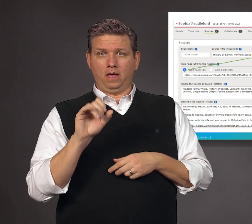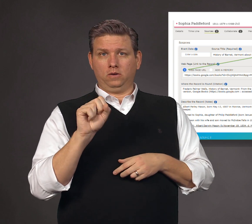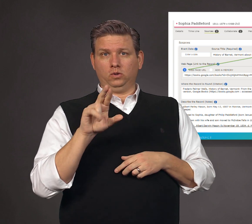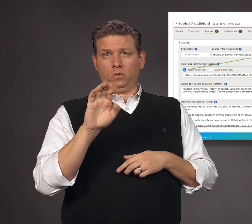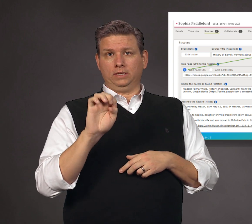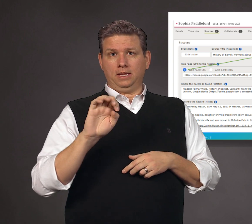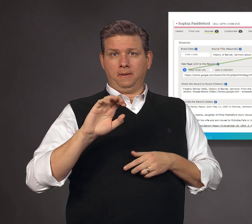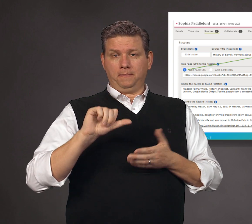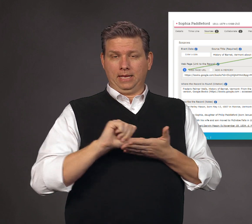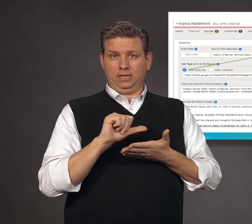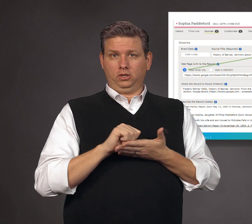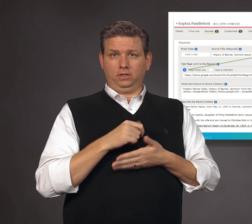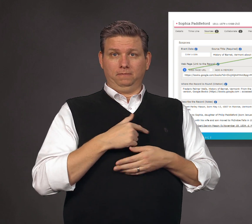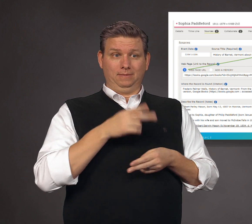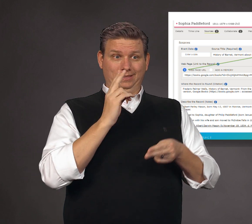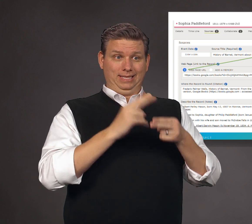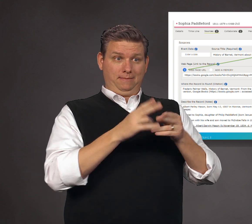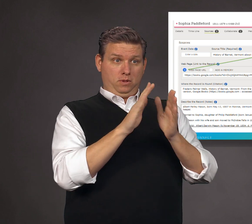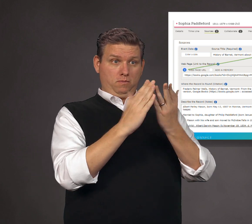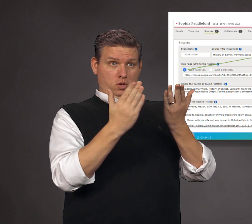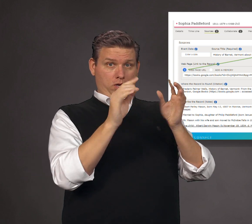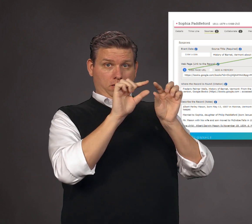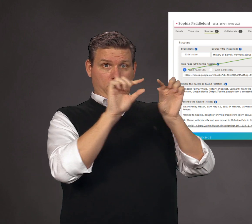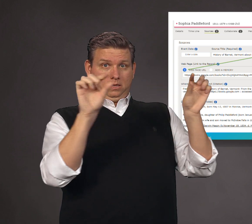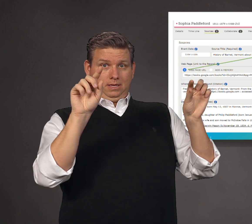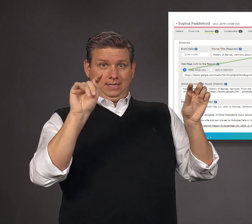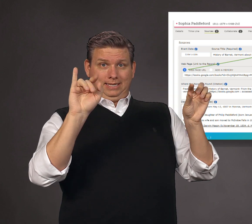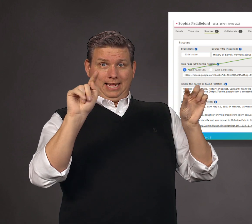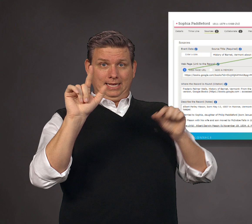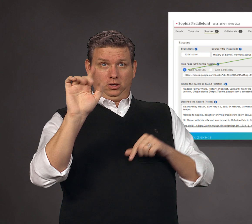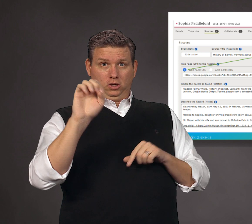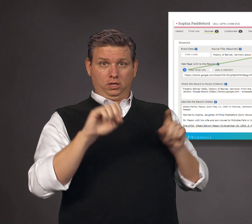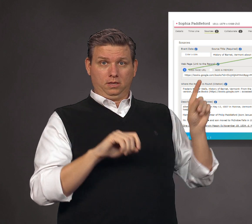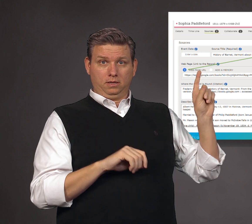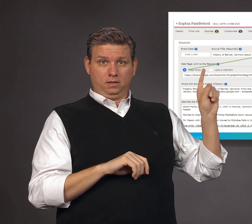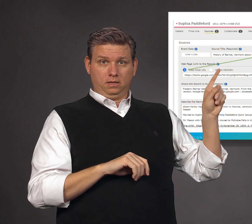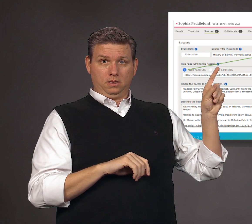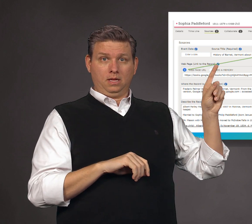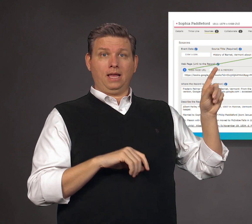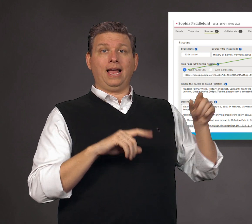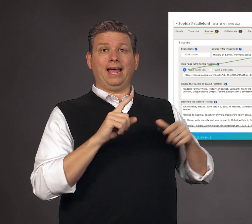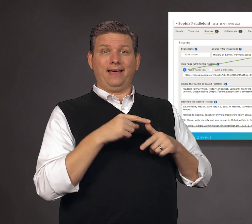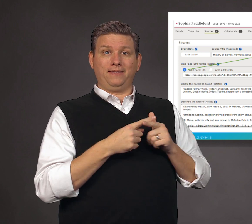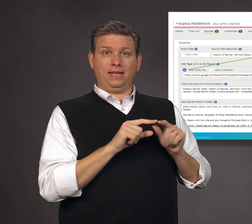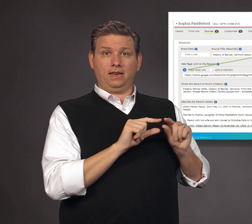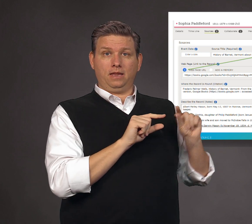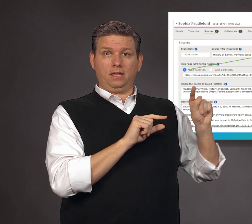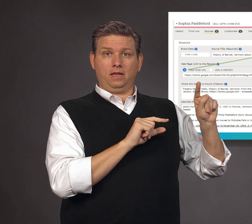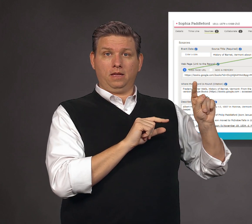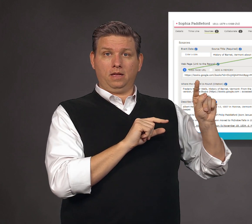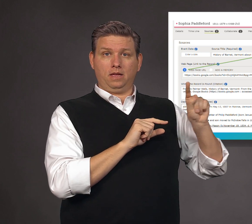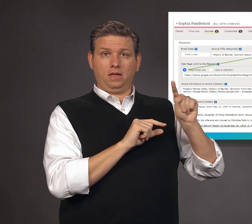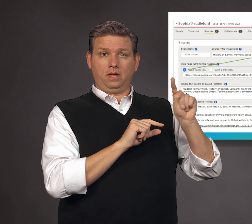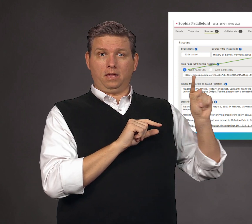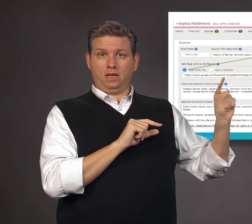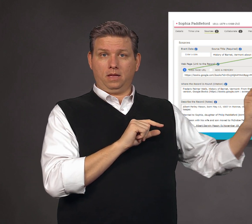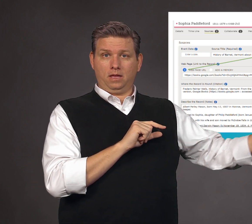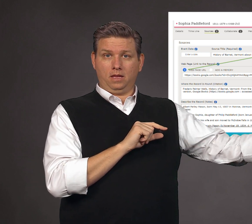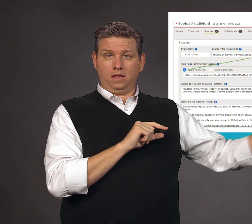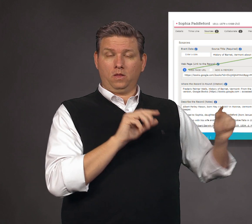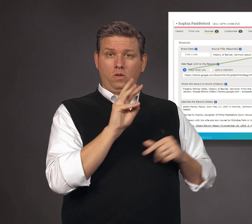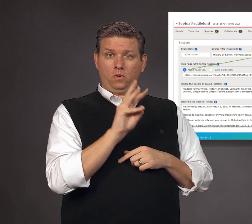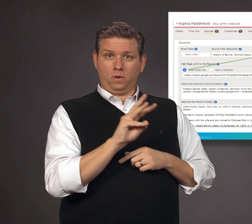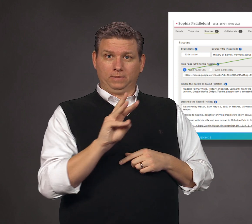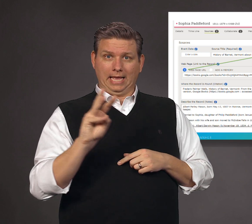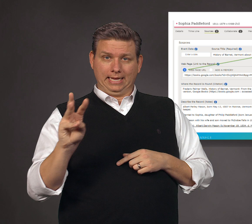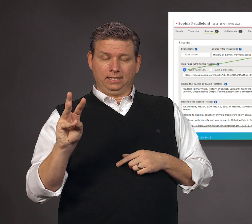in the name of the book for the source title. The next field gives the option to add the web page URL or a memory. You can then add